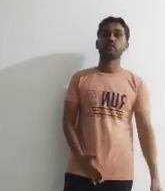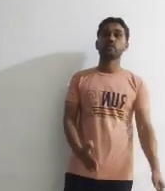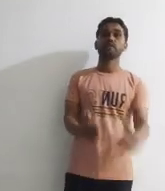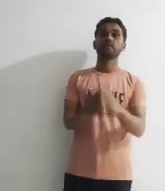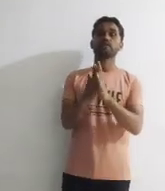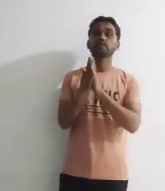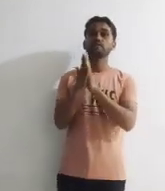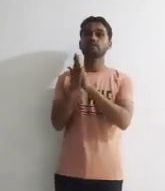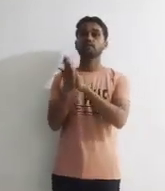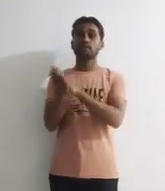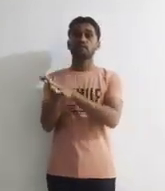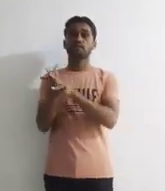And another is